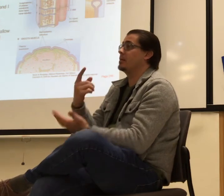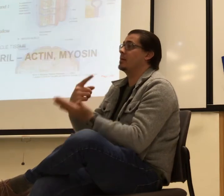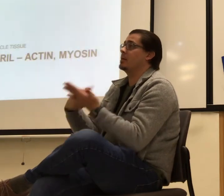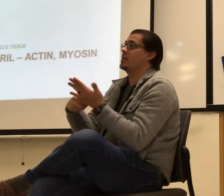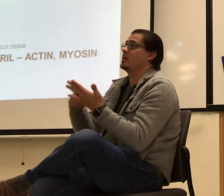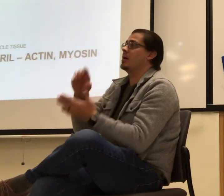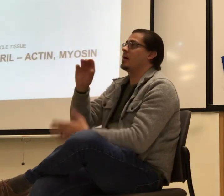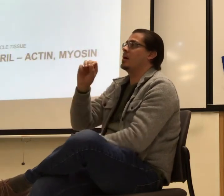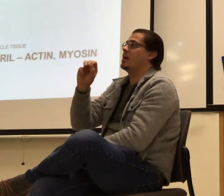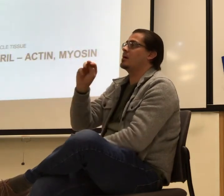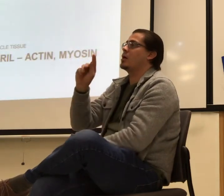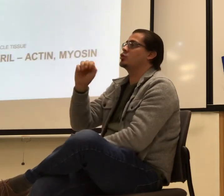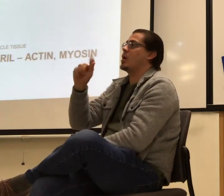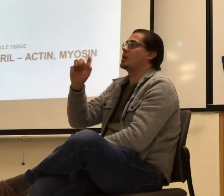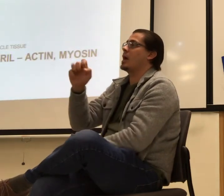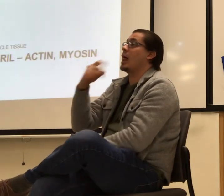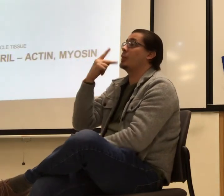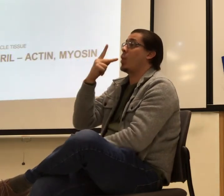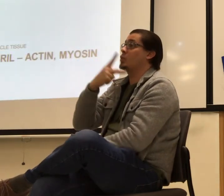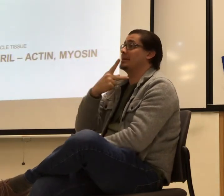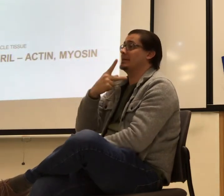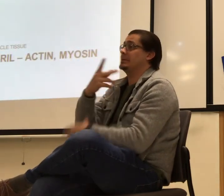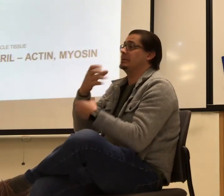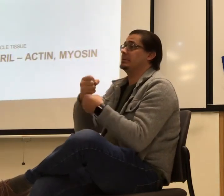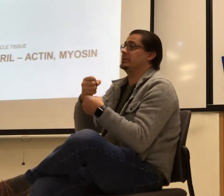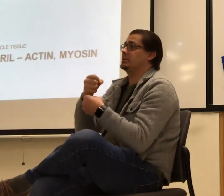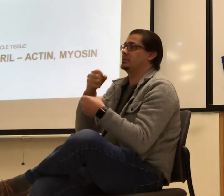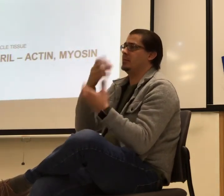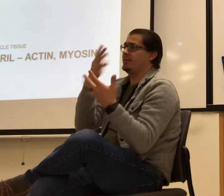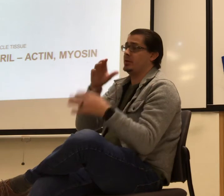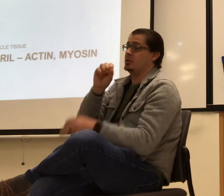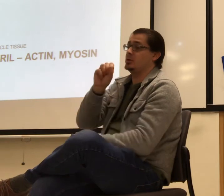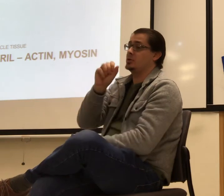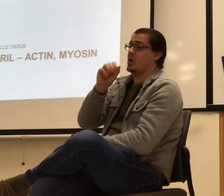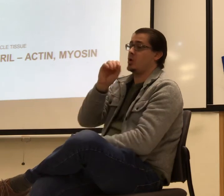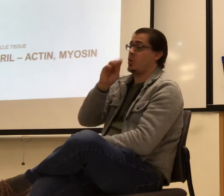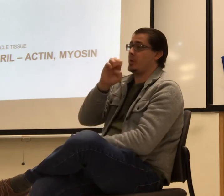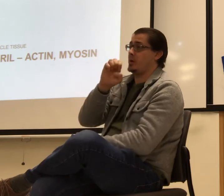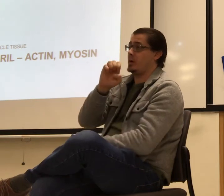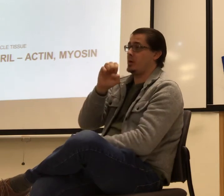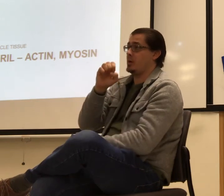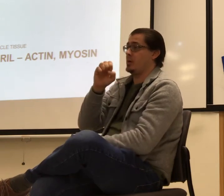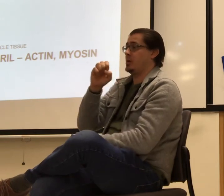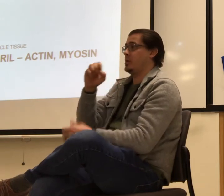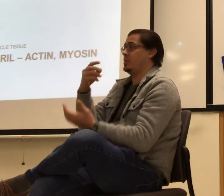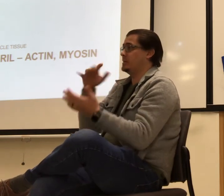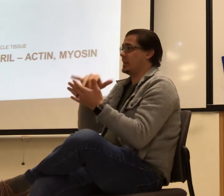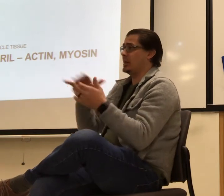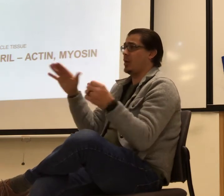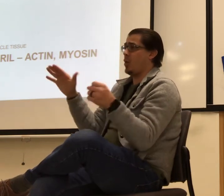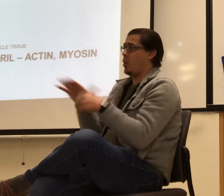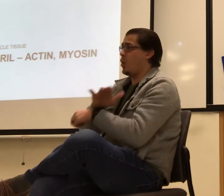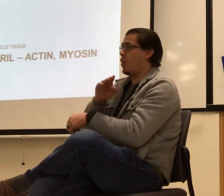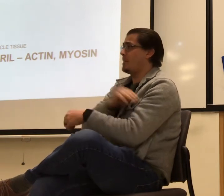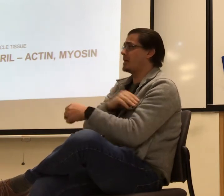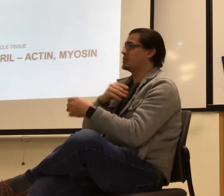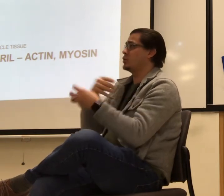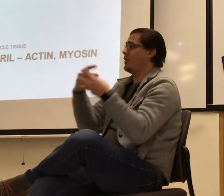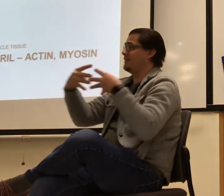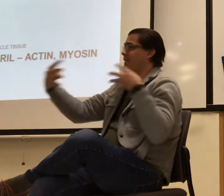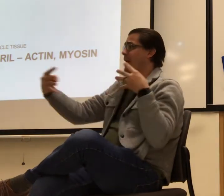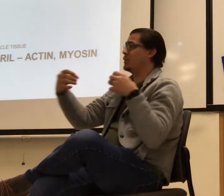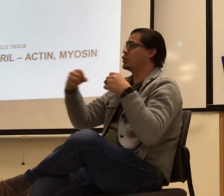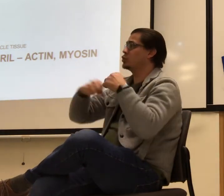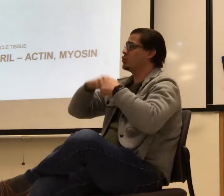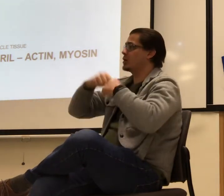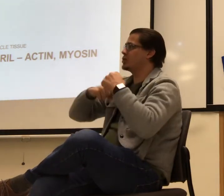proteins. So we looked at sarcomere, we looked at the whole muscle fiber structure, focusing on the